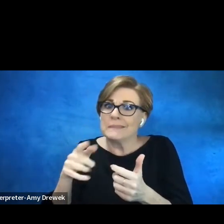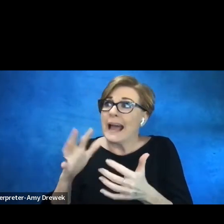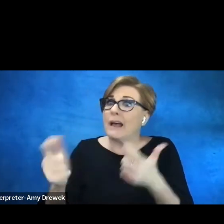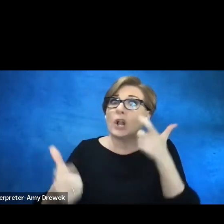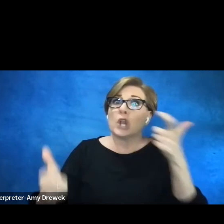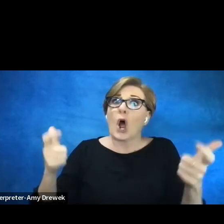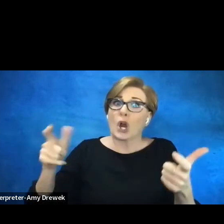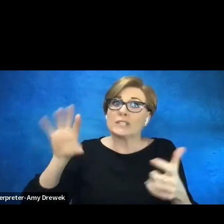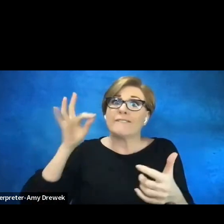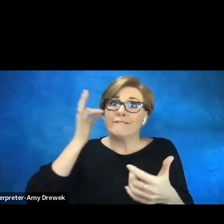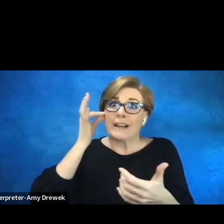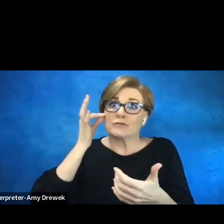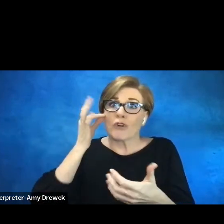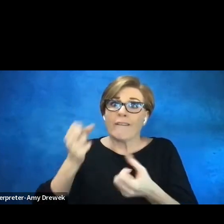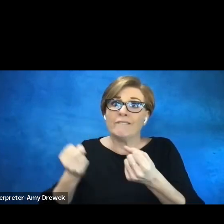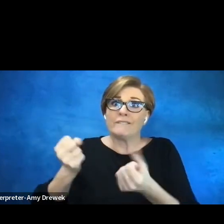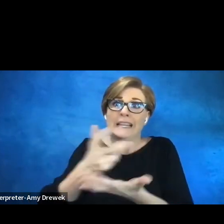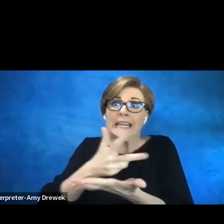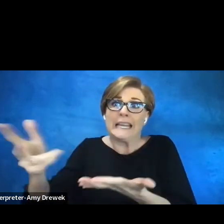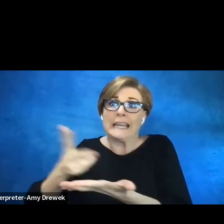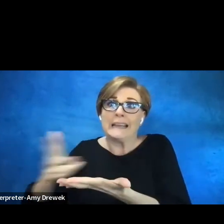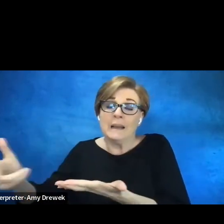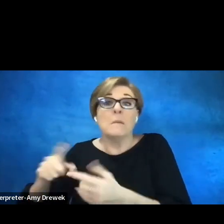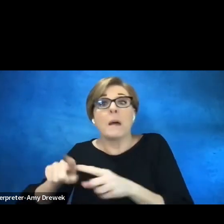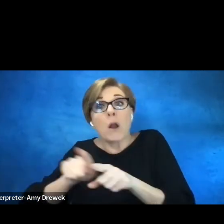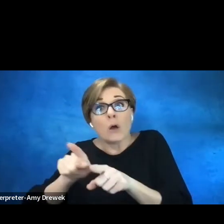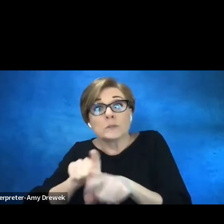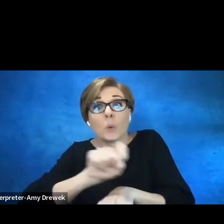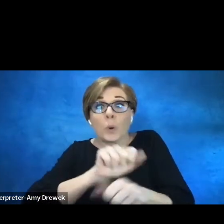but also when working with state and locals and